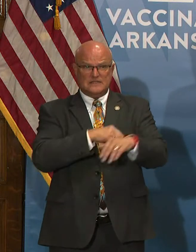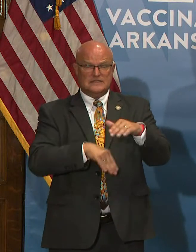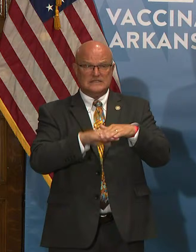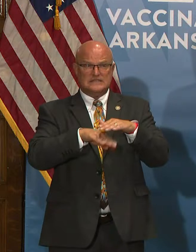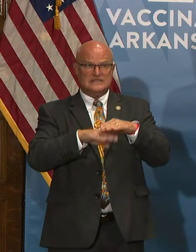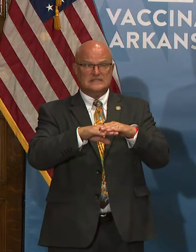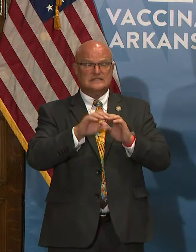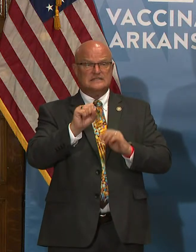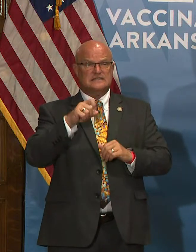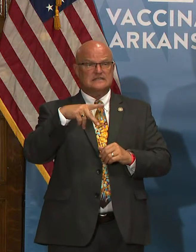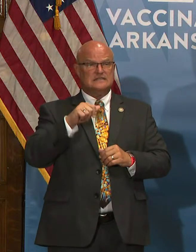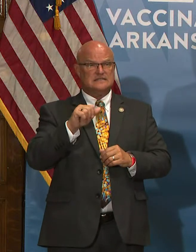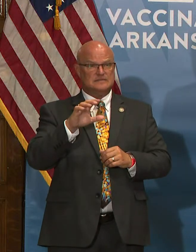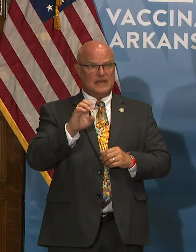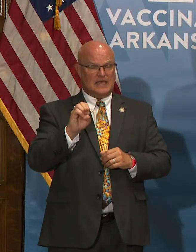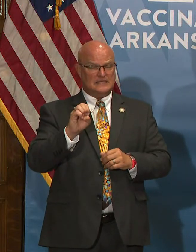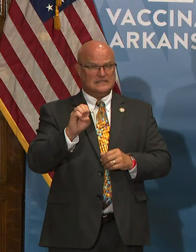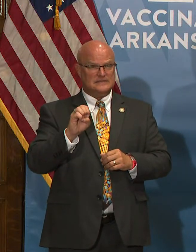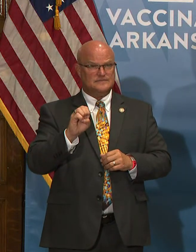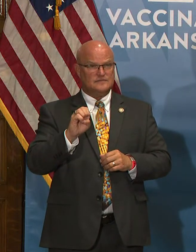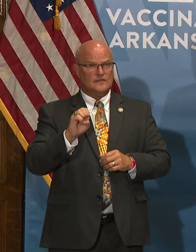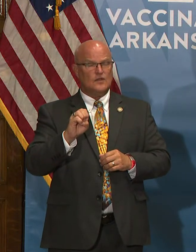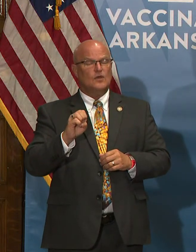space, and